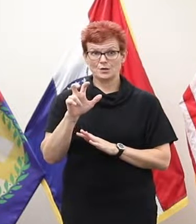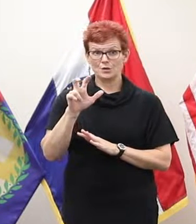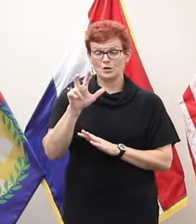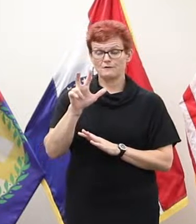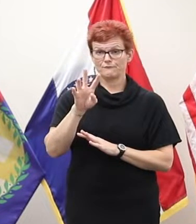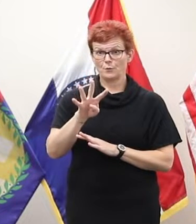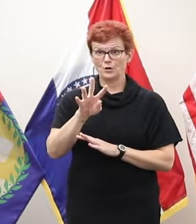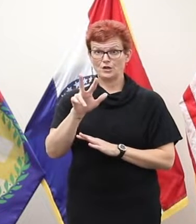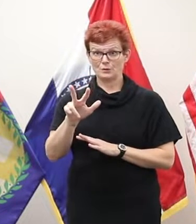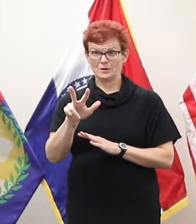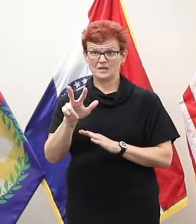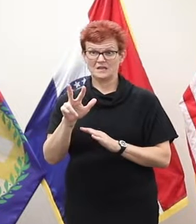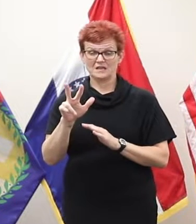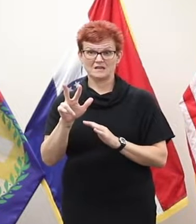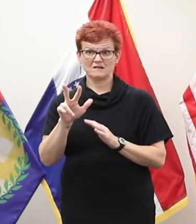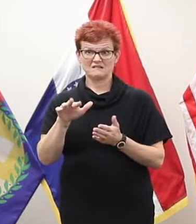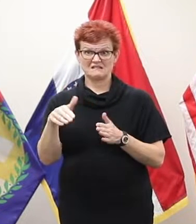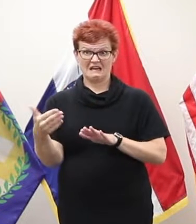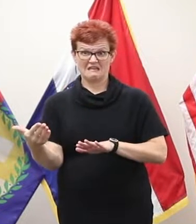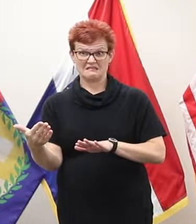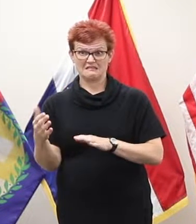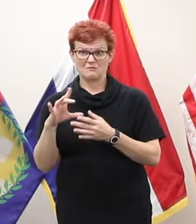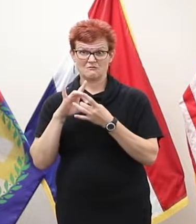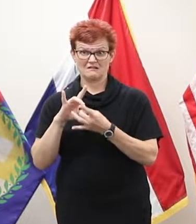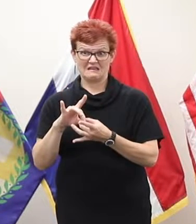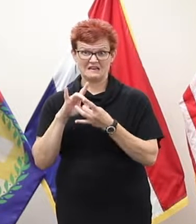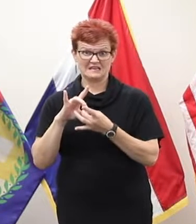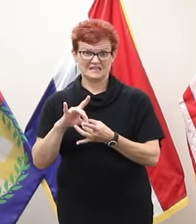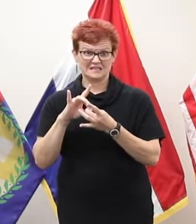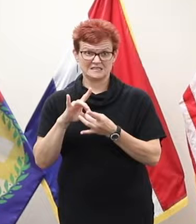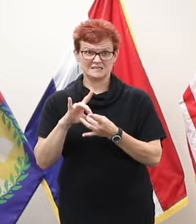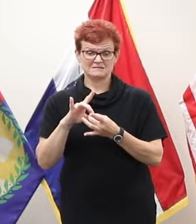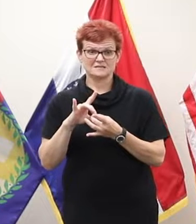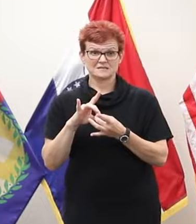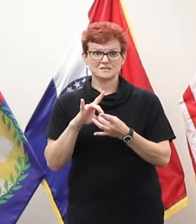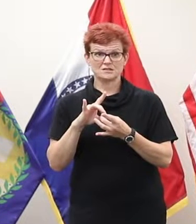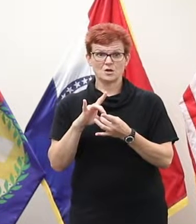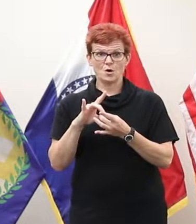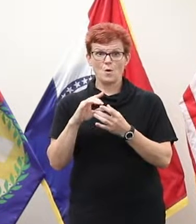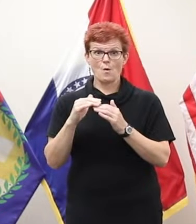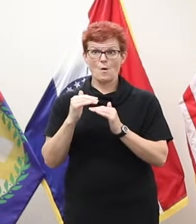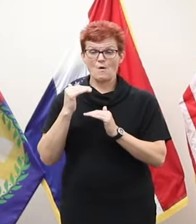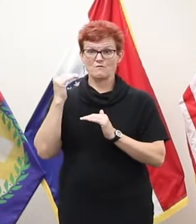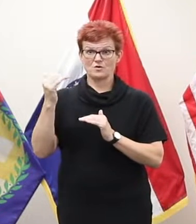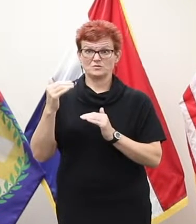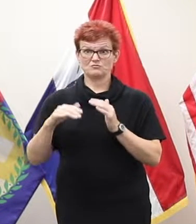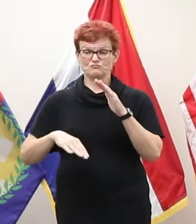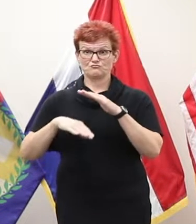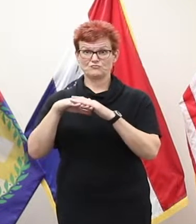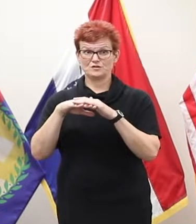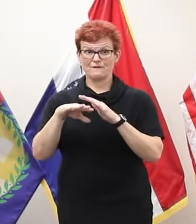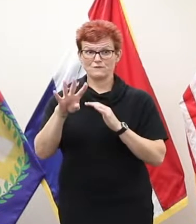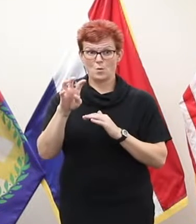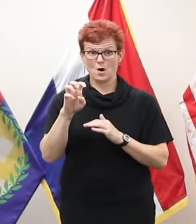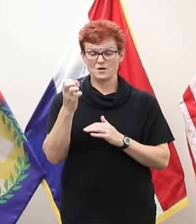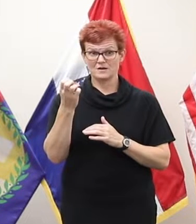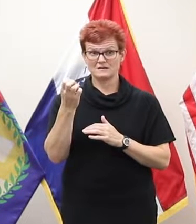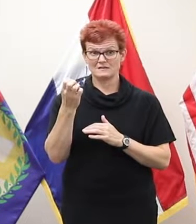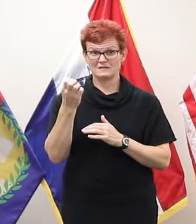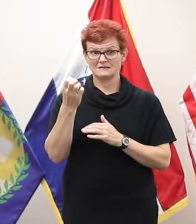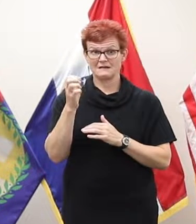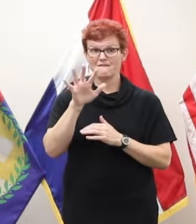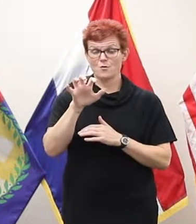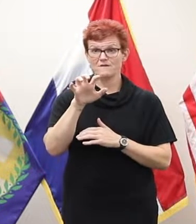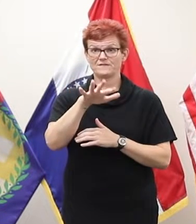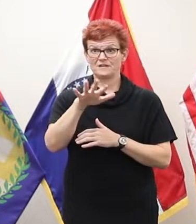2020 for a record number of deaths. Overdose deaths from all substances reached 490 in 2021, up